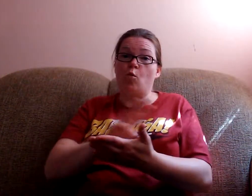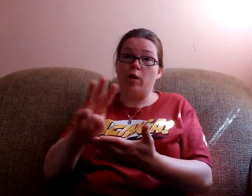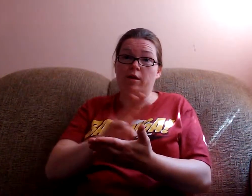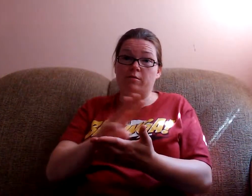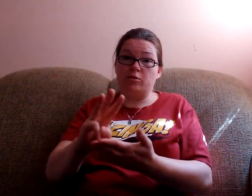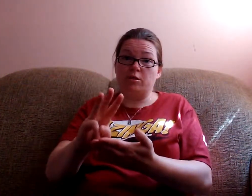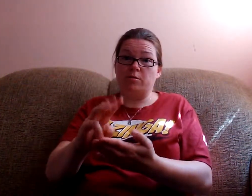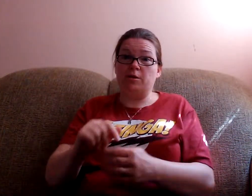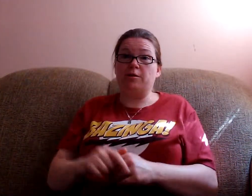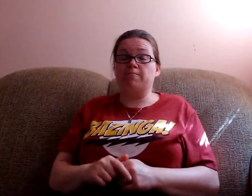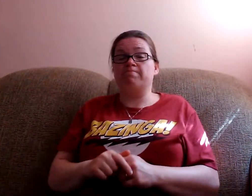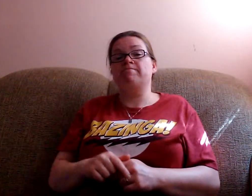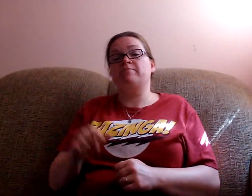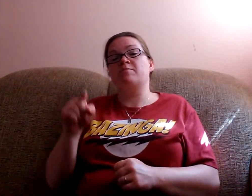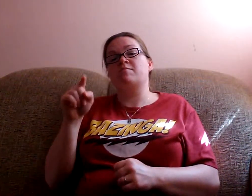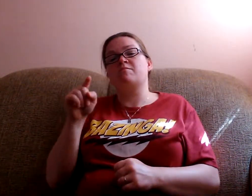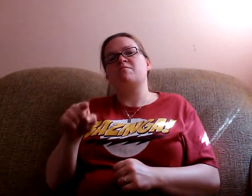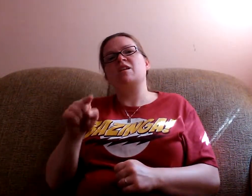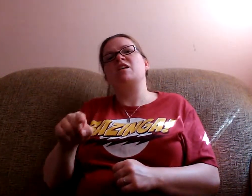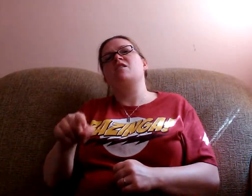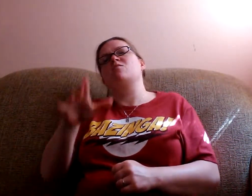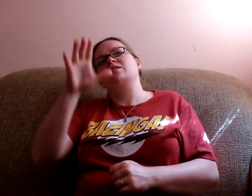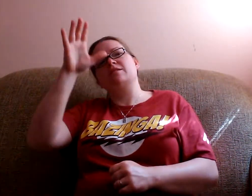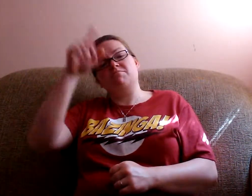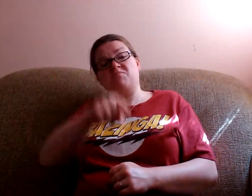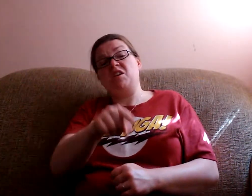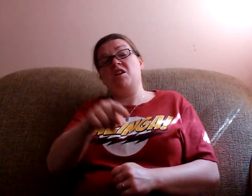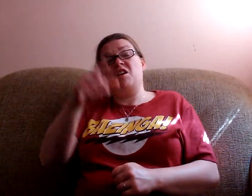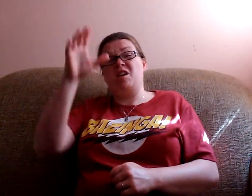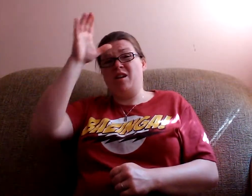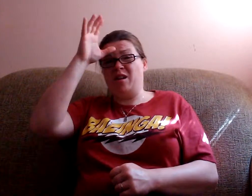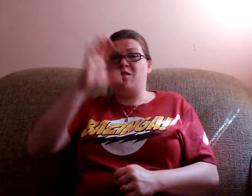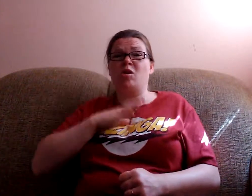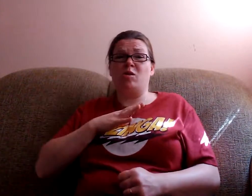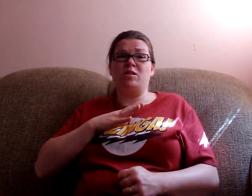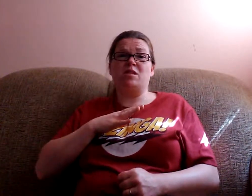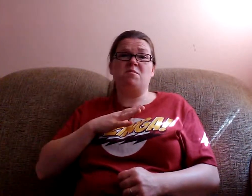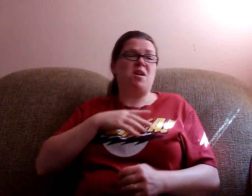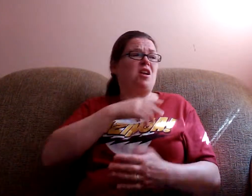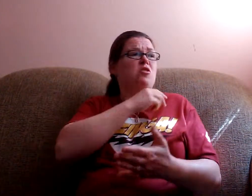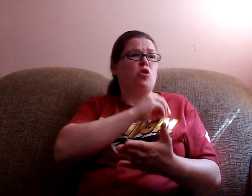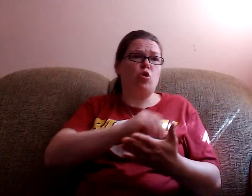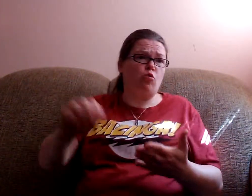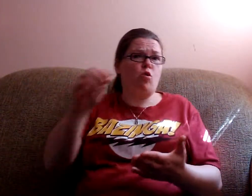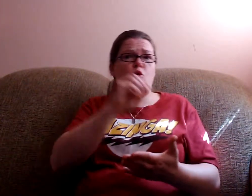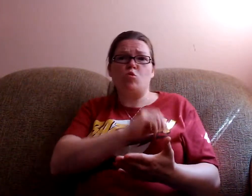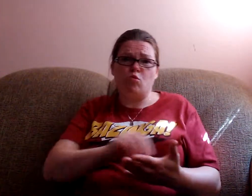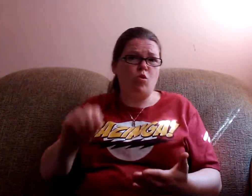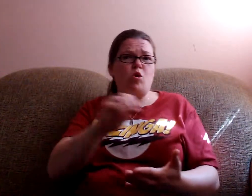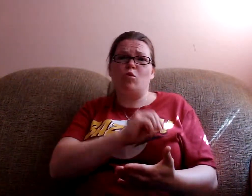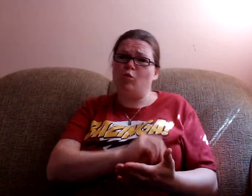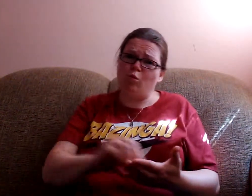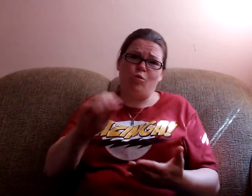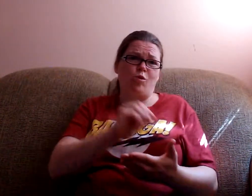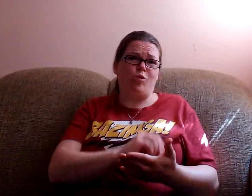man who made the English tongue respectable. John was moving up the